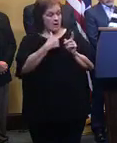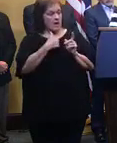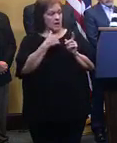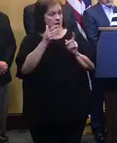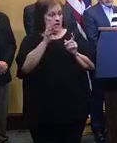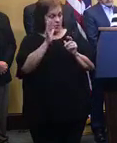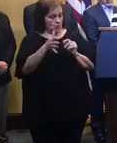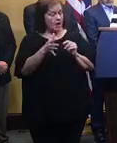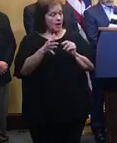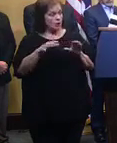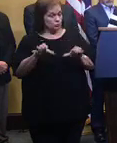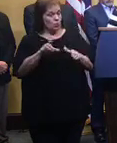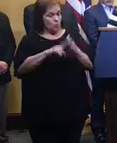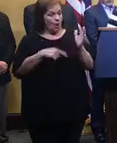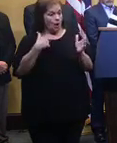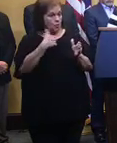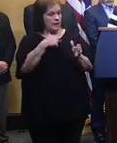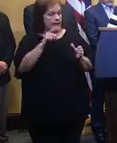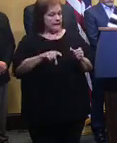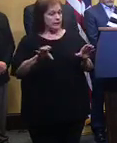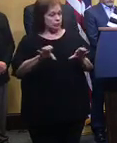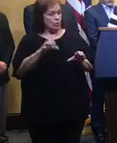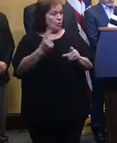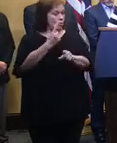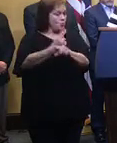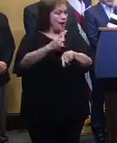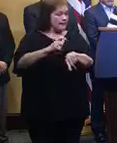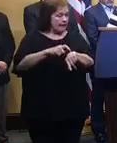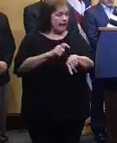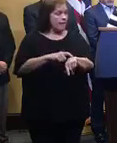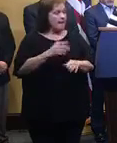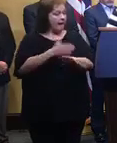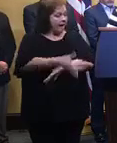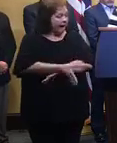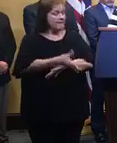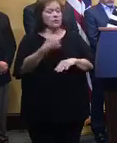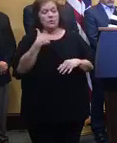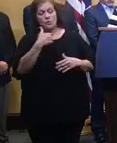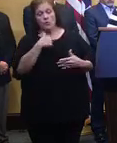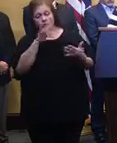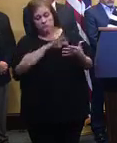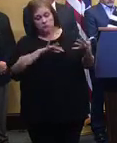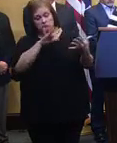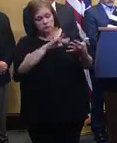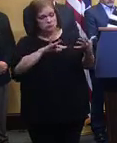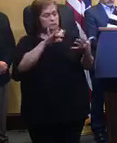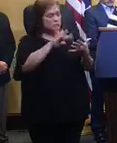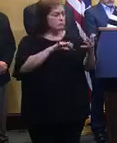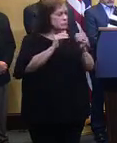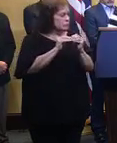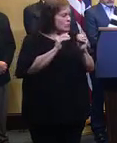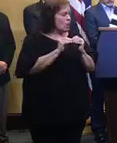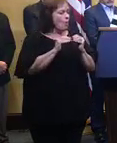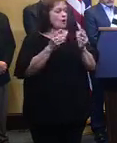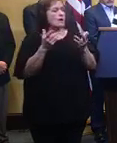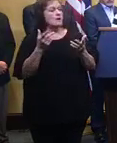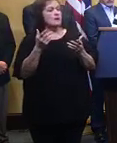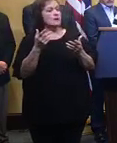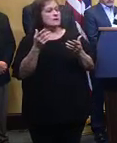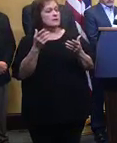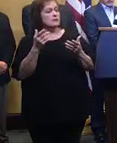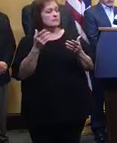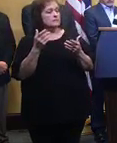the appropriate time, and it will be through the studies, the analyses that we are conducting right now, even as it relates